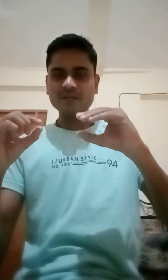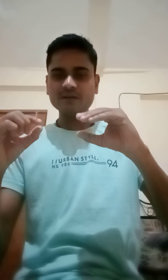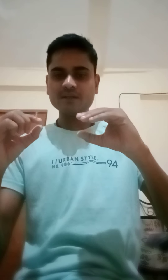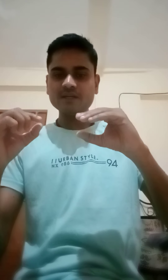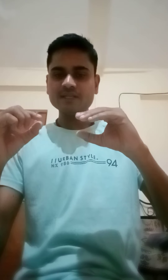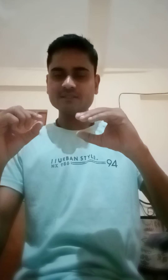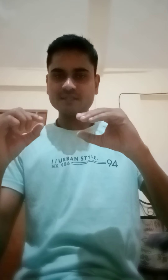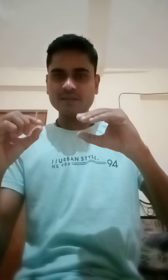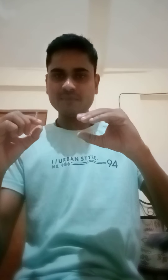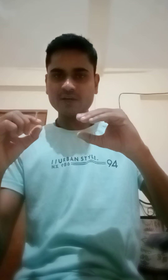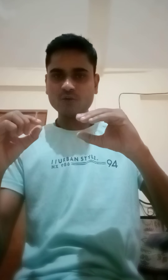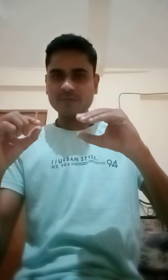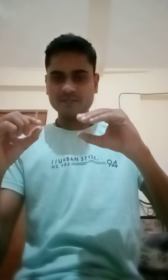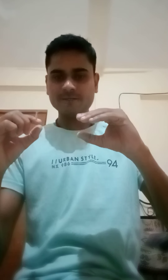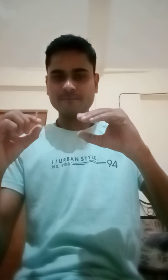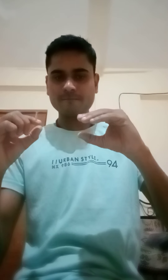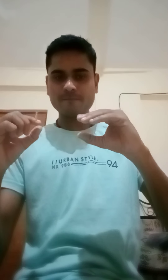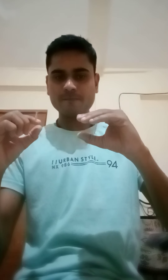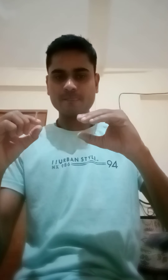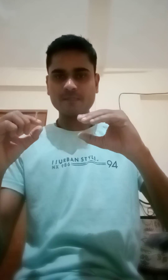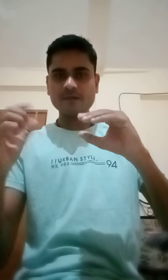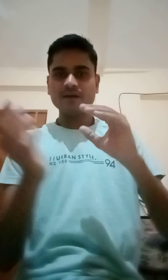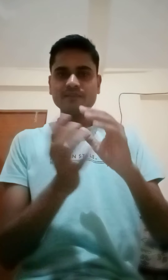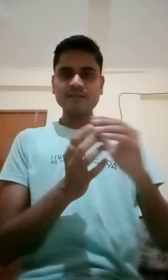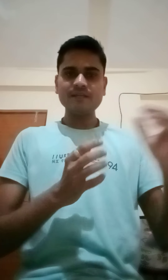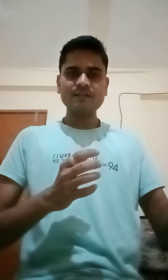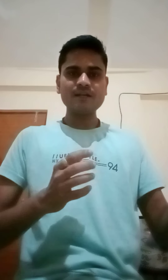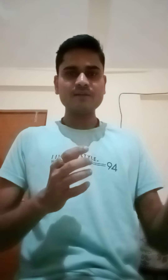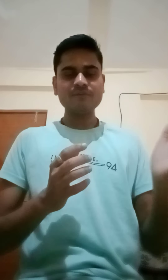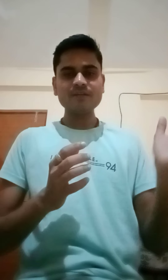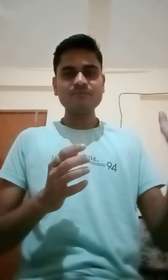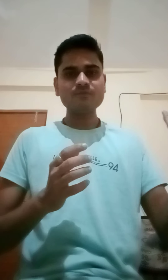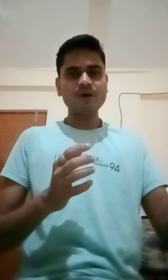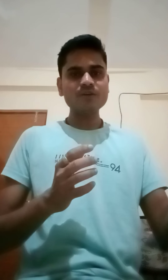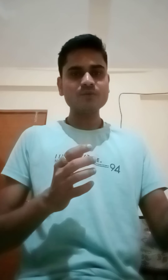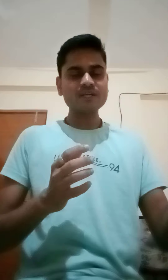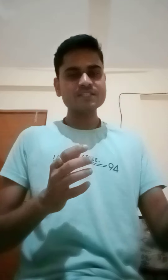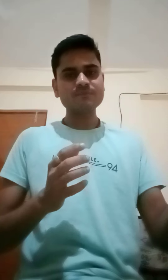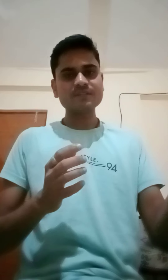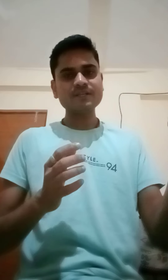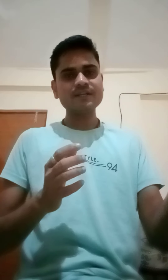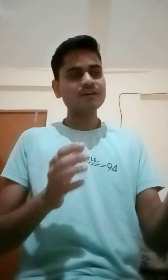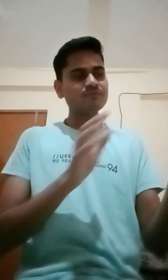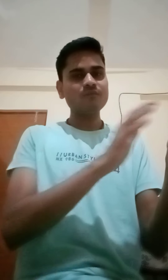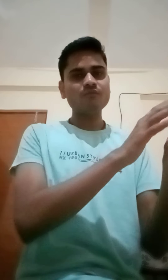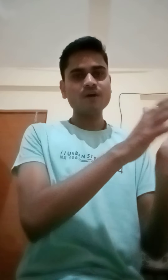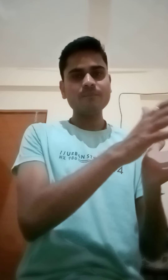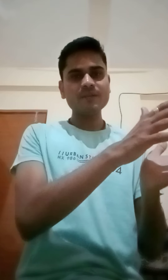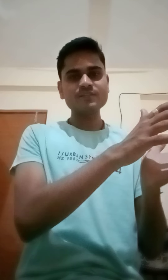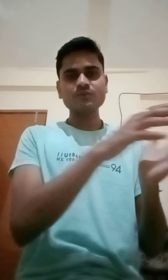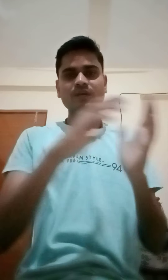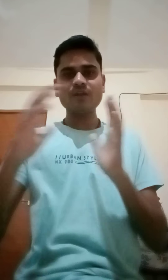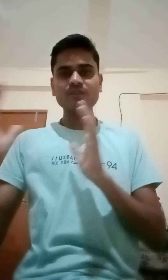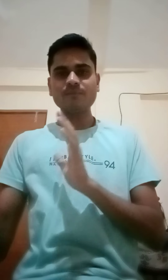diameter is 10 micrometer. The data, if you want to transfer the data from one place to the another